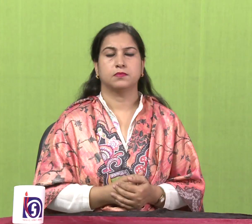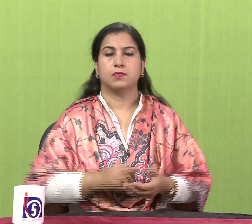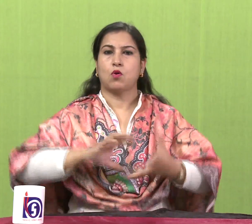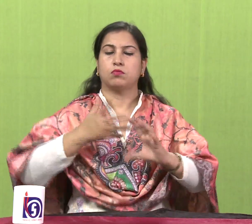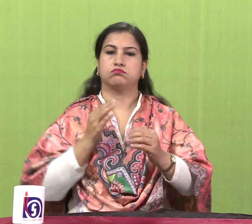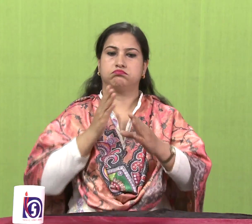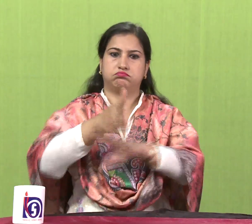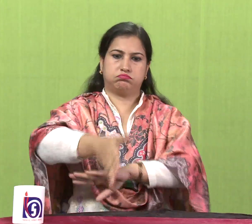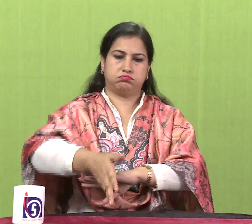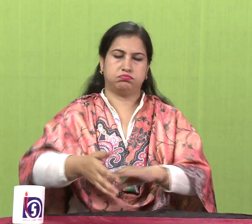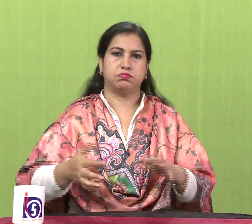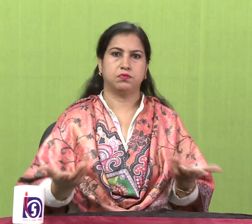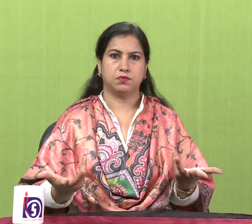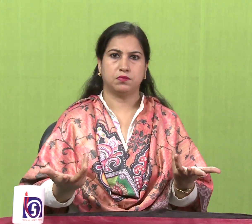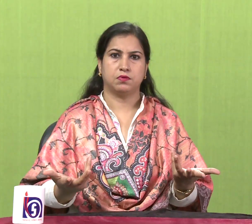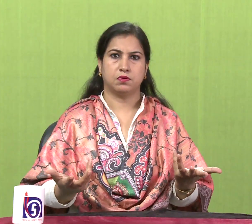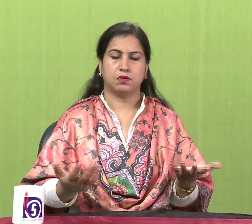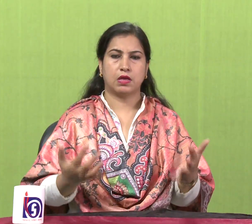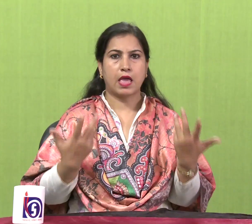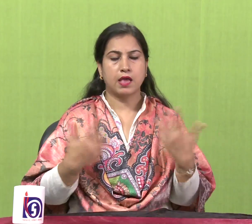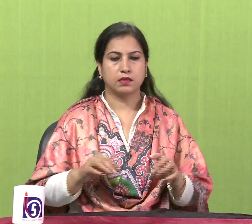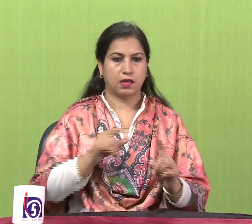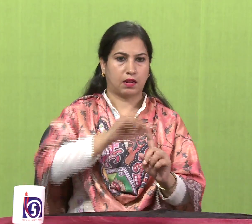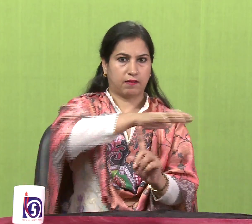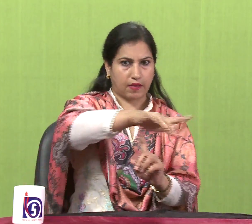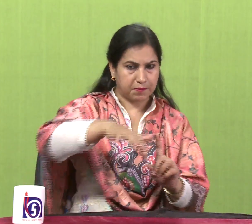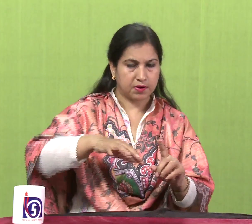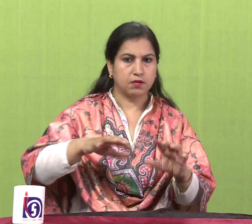tragedy that badly affects the society and environment.